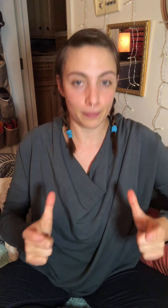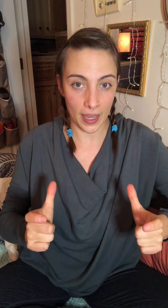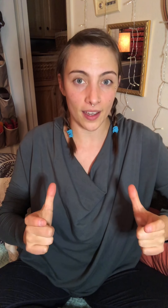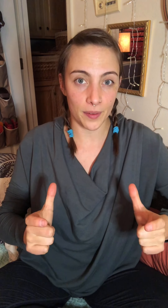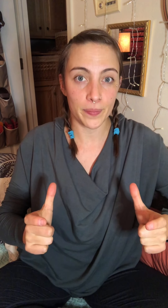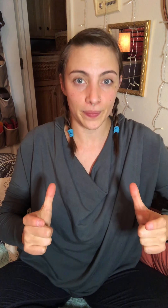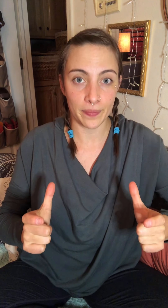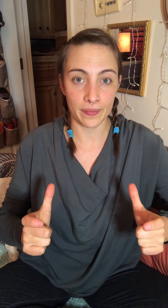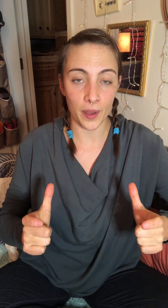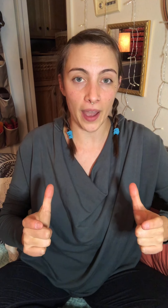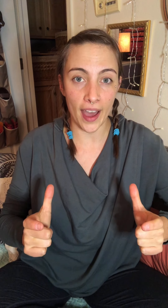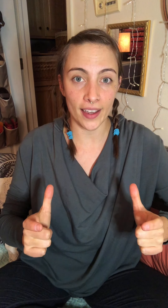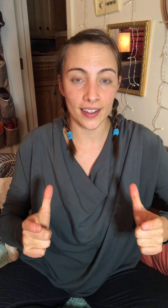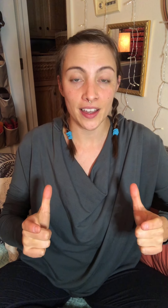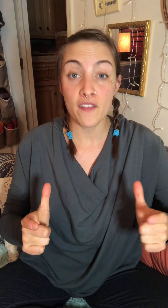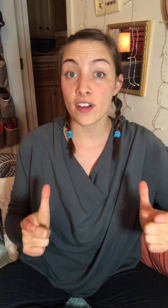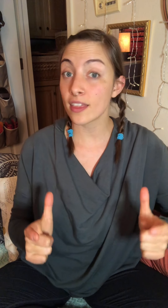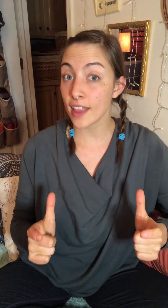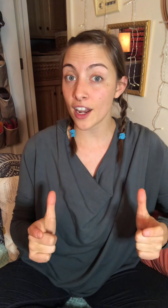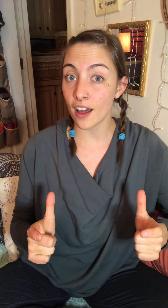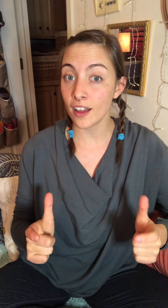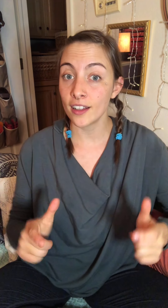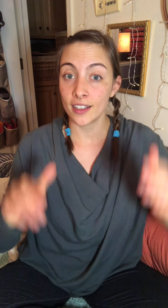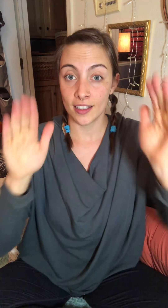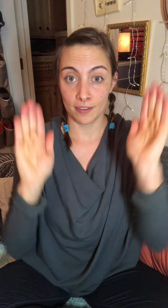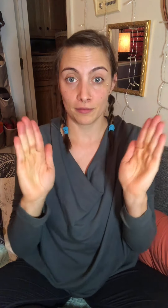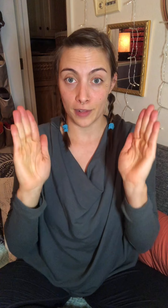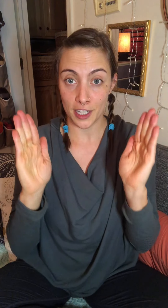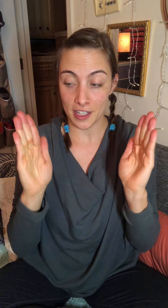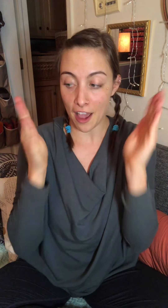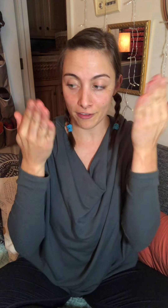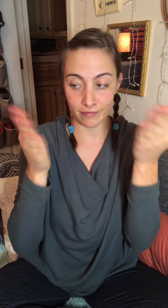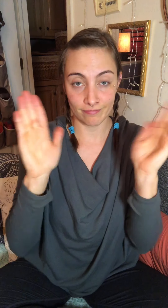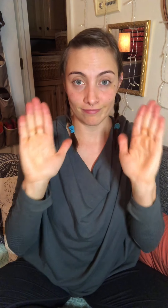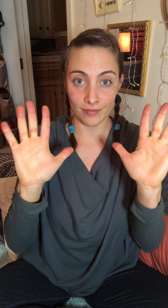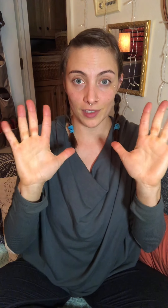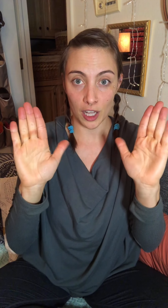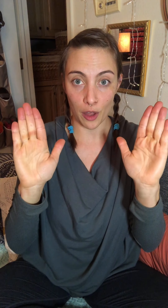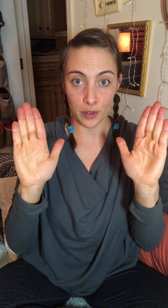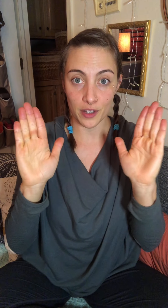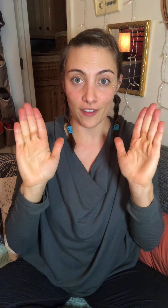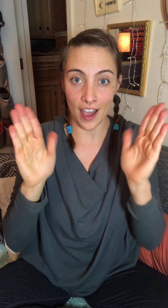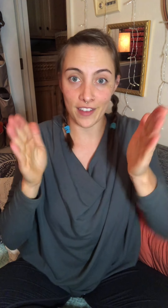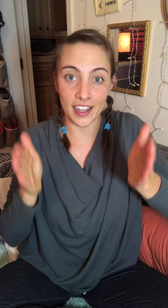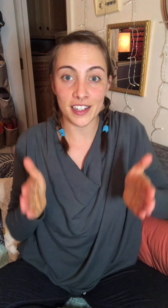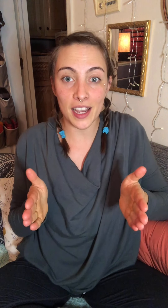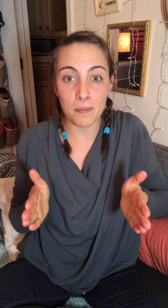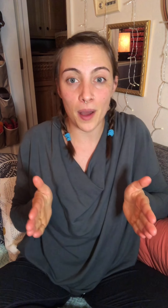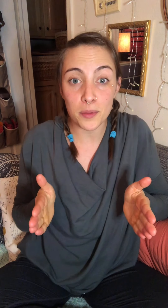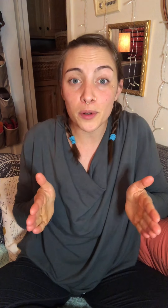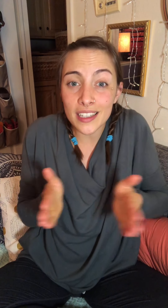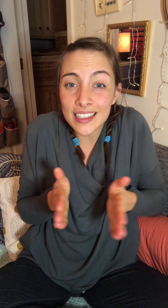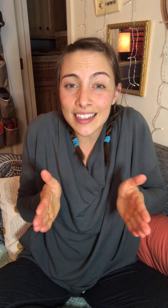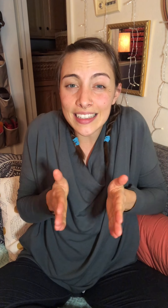big. Okay. For little, we just have closed 5 hand shape, palms towards each other,